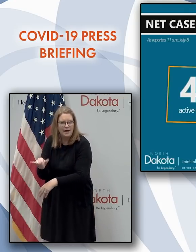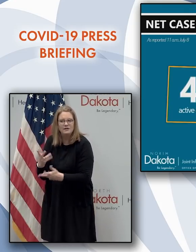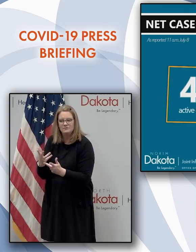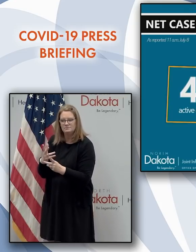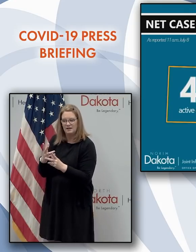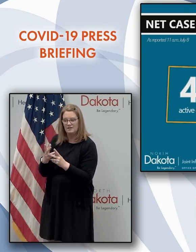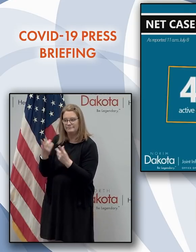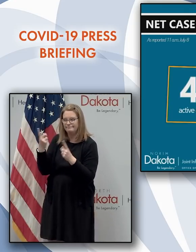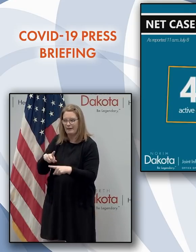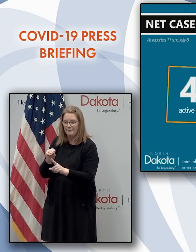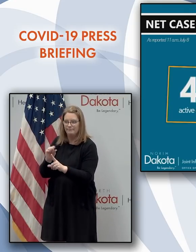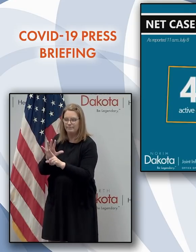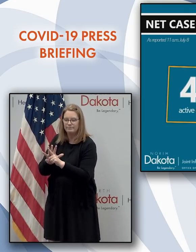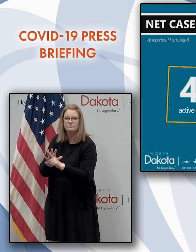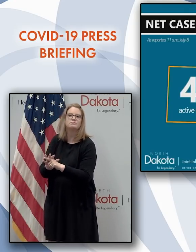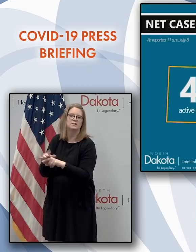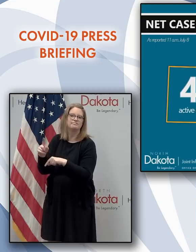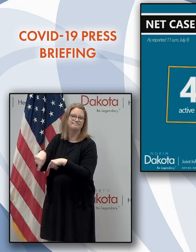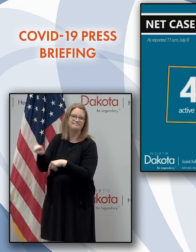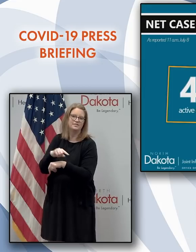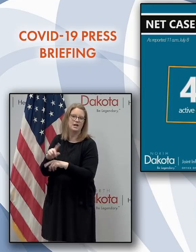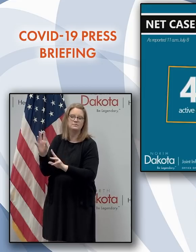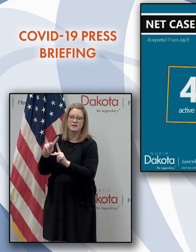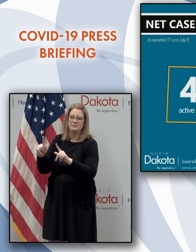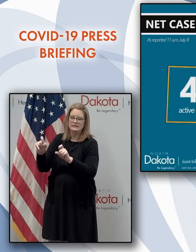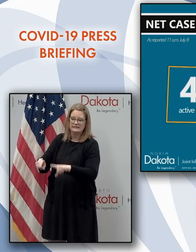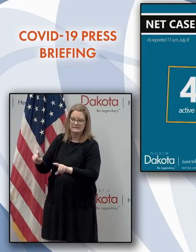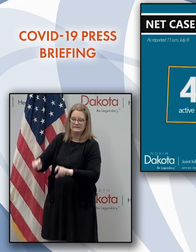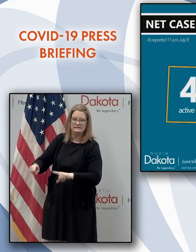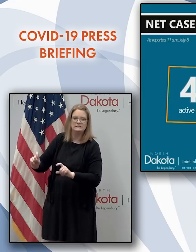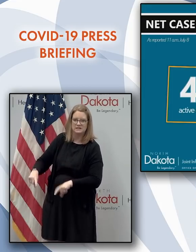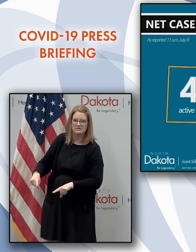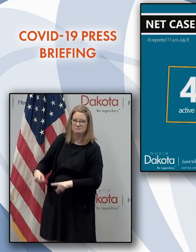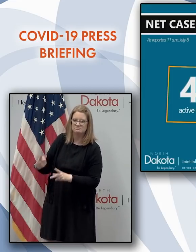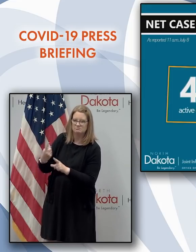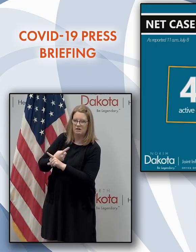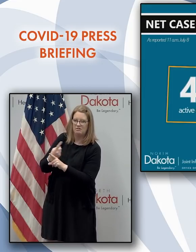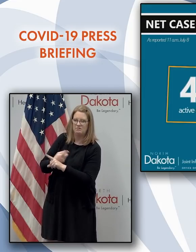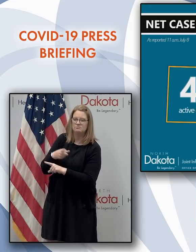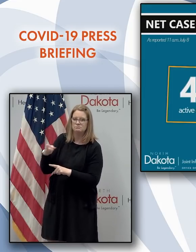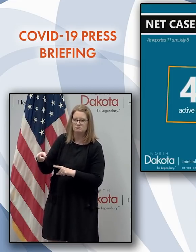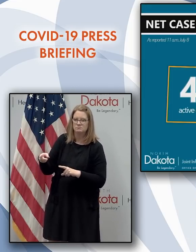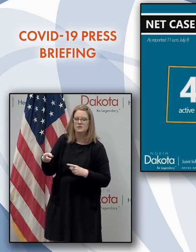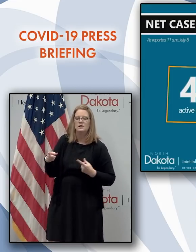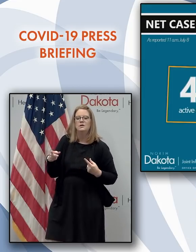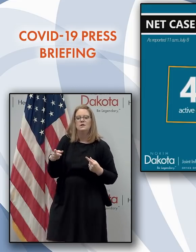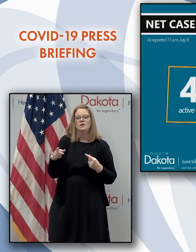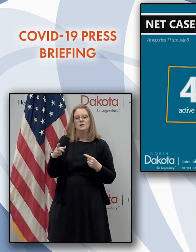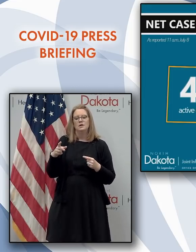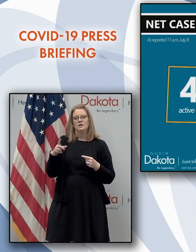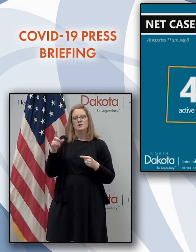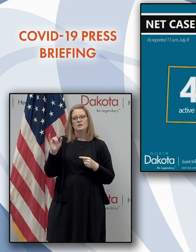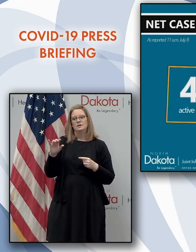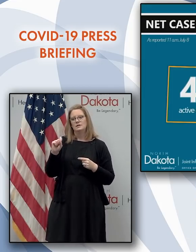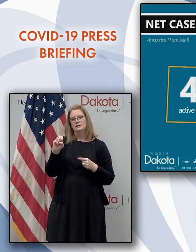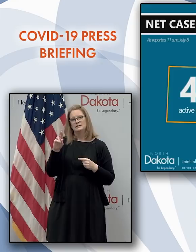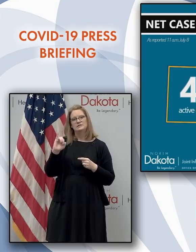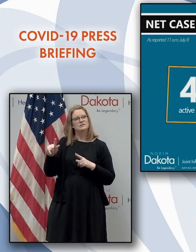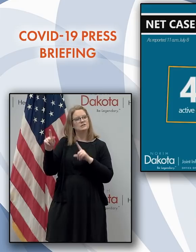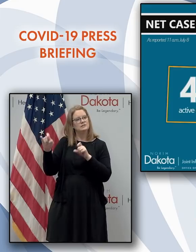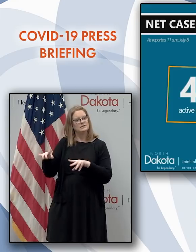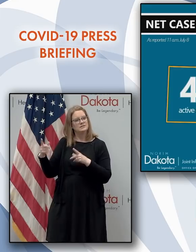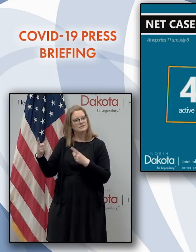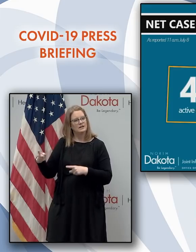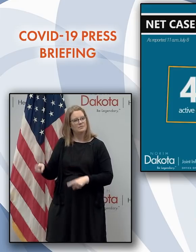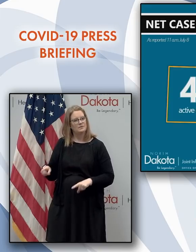those folks are also being tested on a more regular basis. And so that's where you would see some of that serial testing